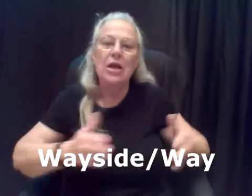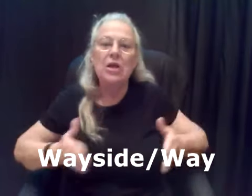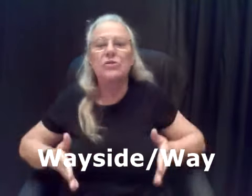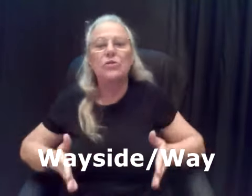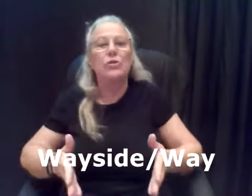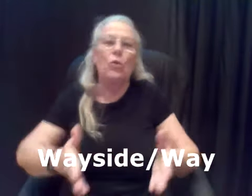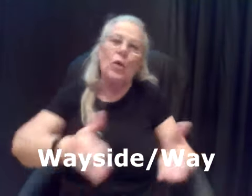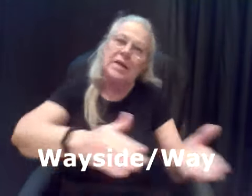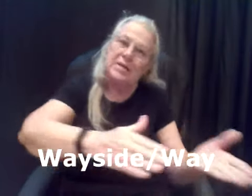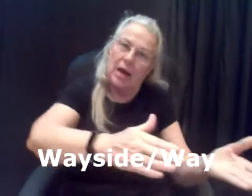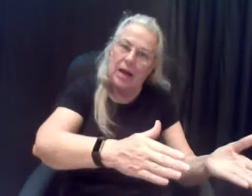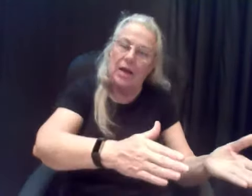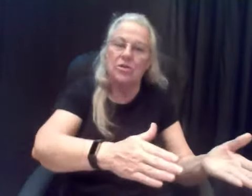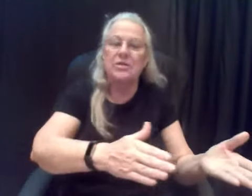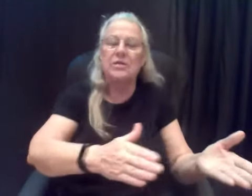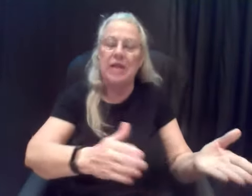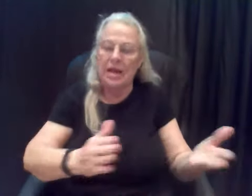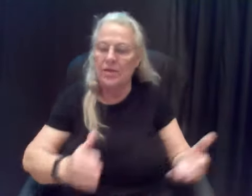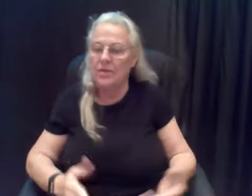So wayside and just take it to the side.